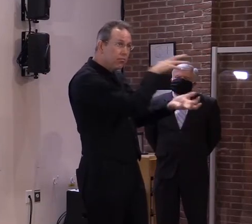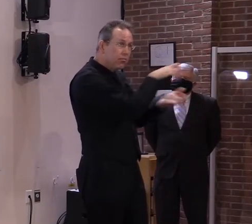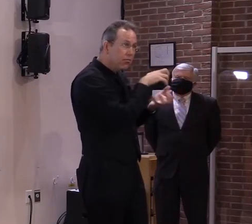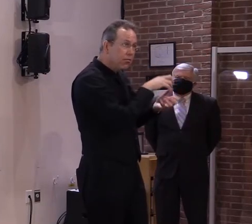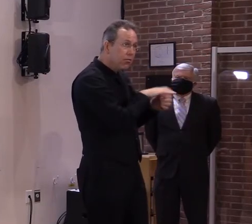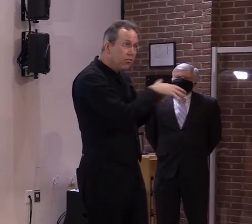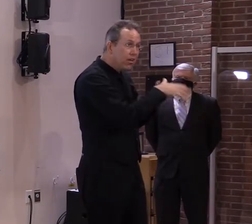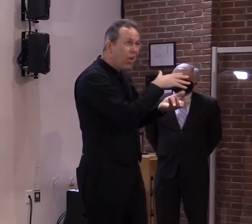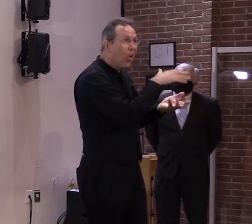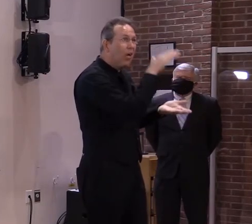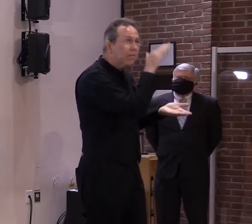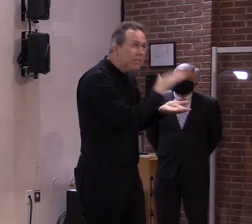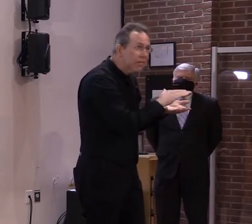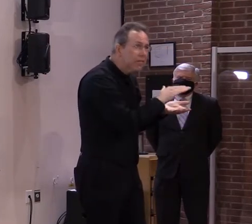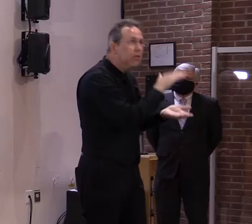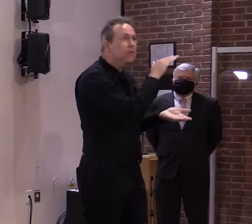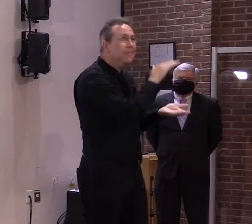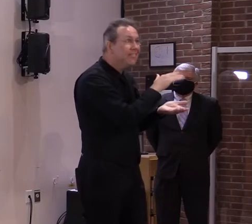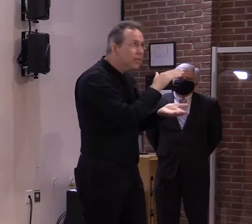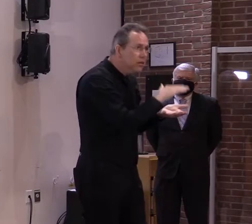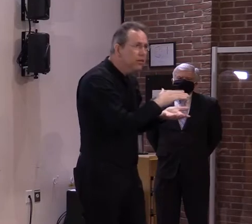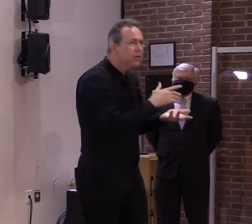on the circumstances.